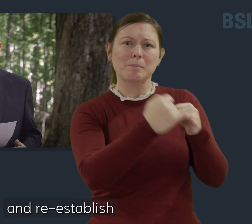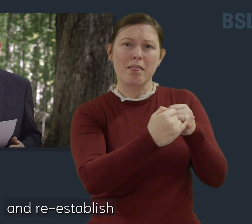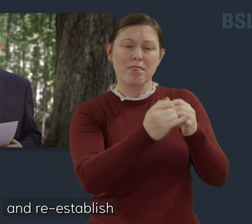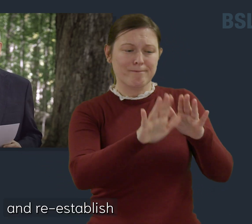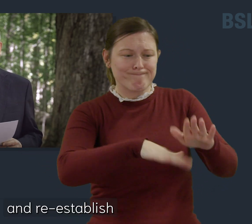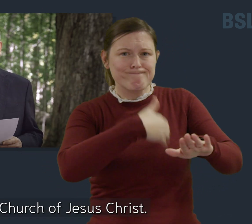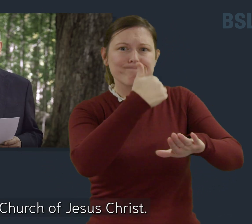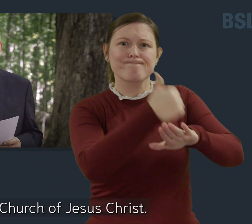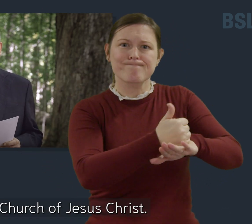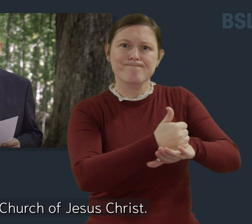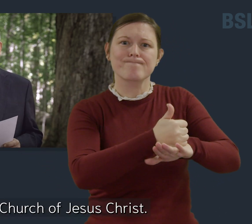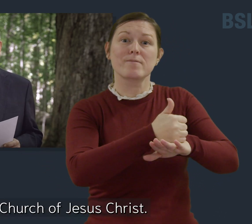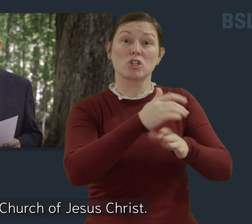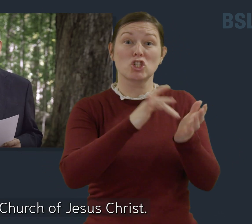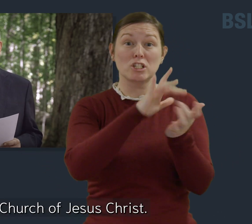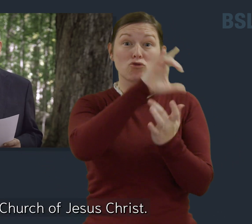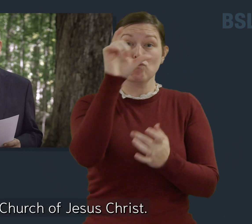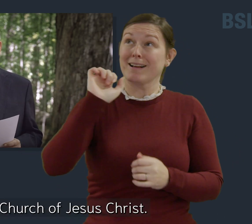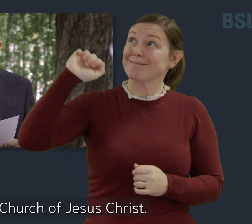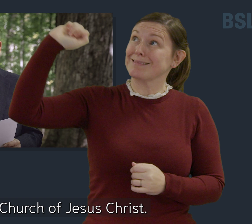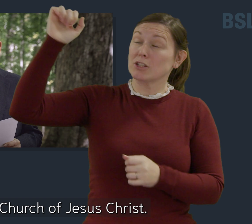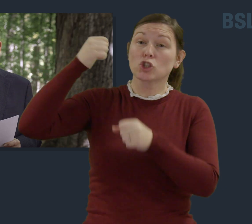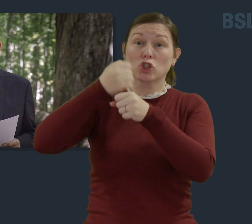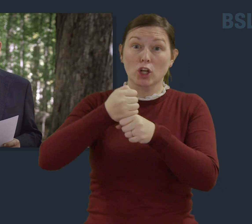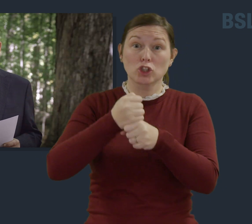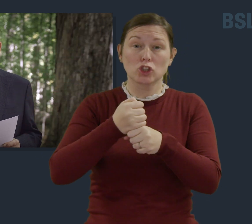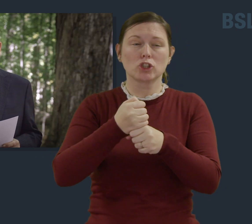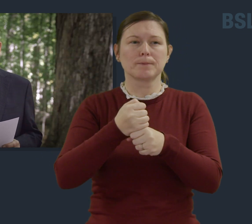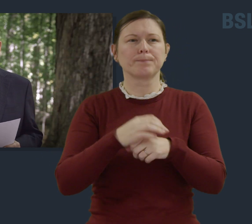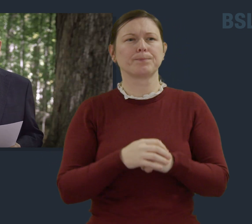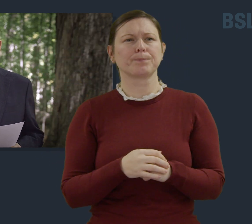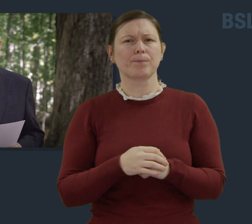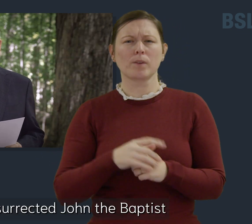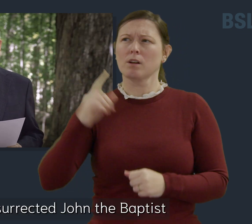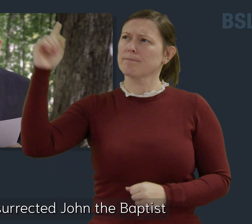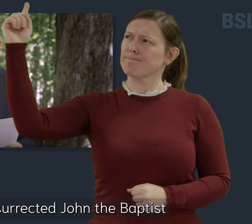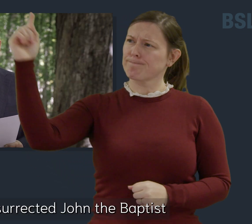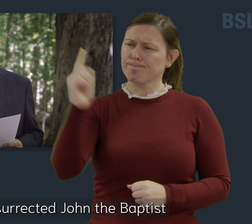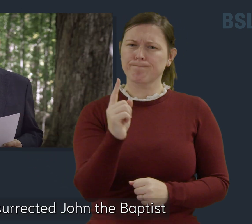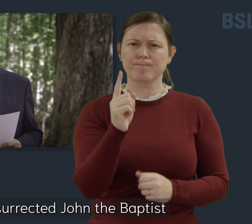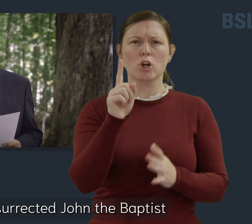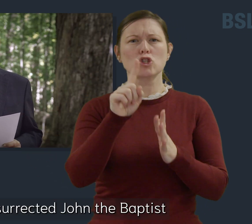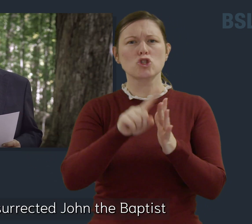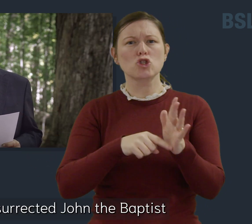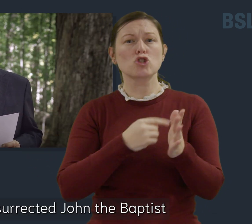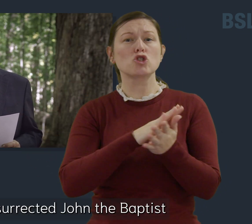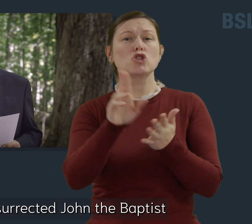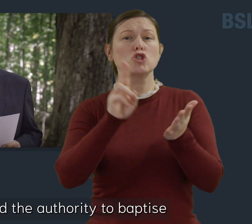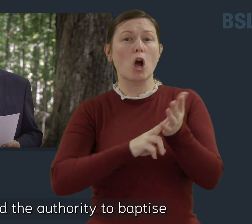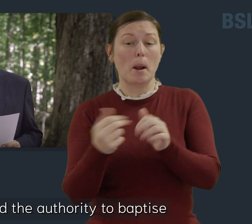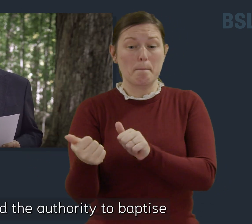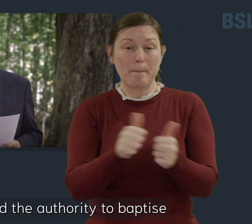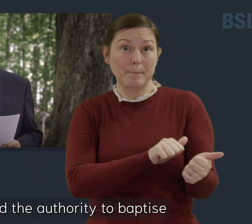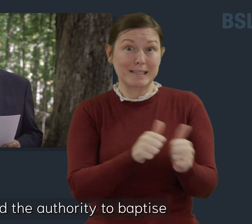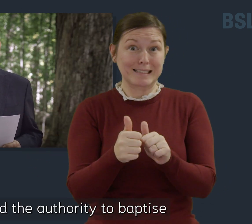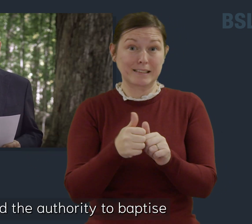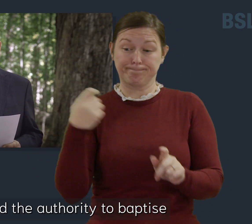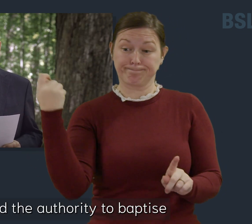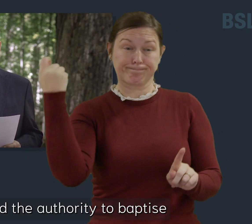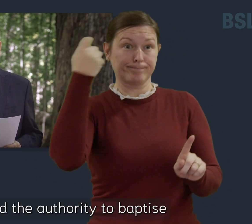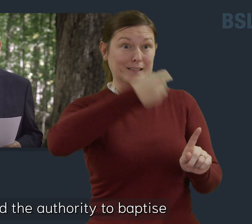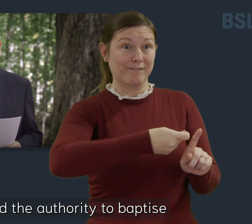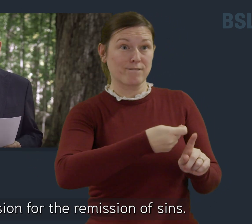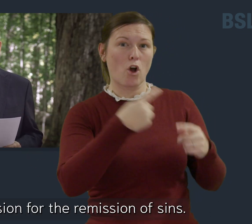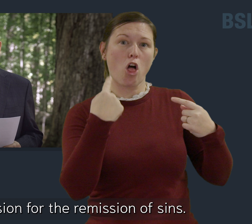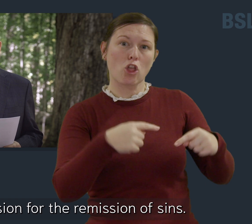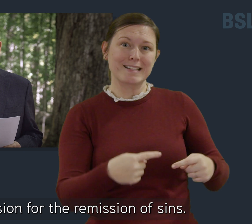and reestablish the church of Jesus Christ. The resurrected John the Baptist restored the authority